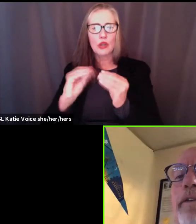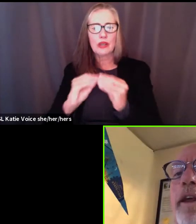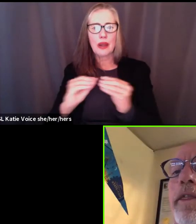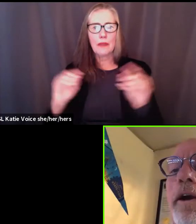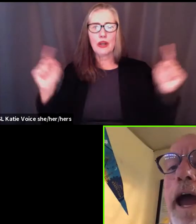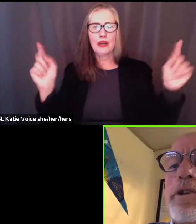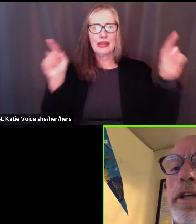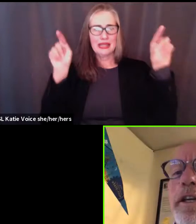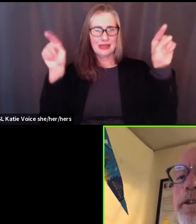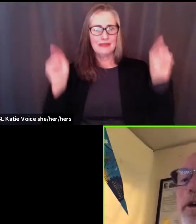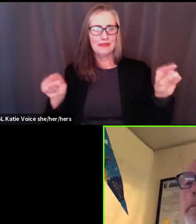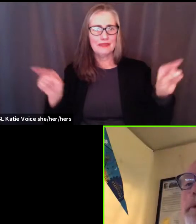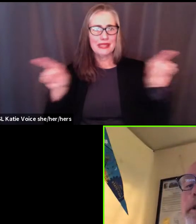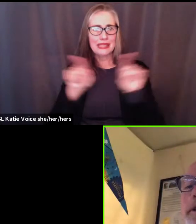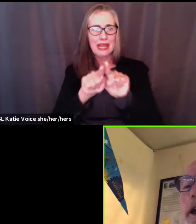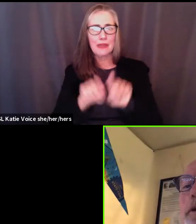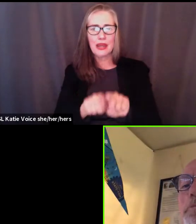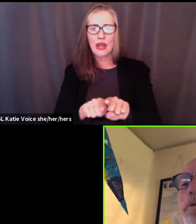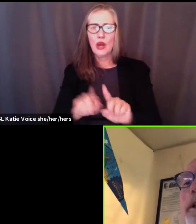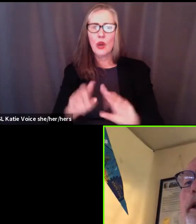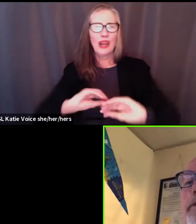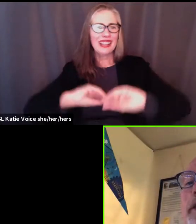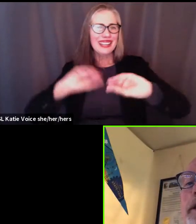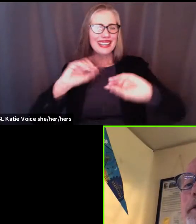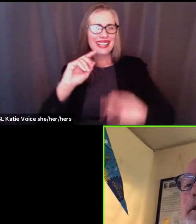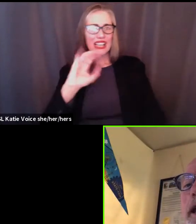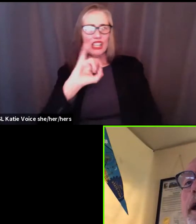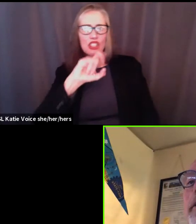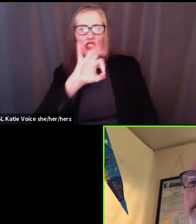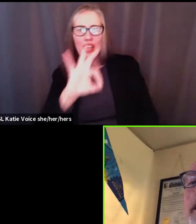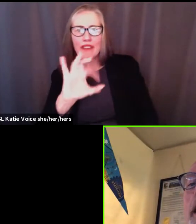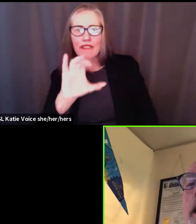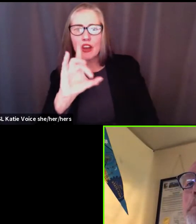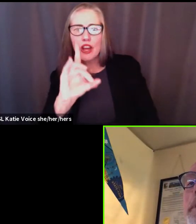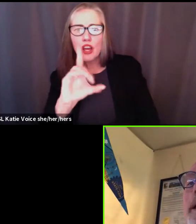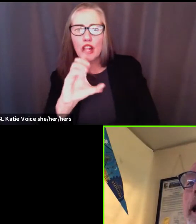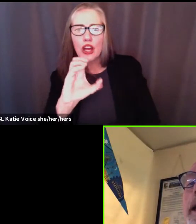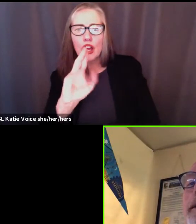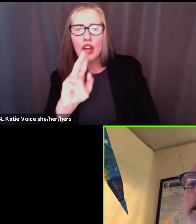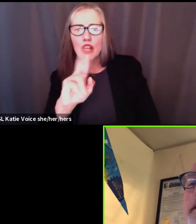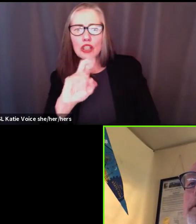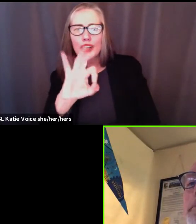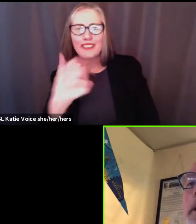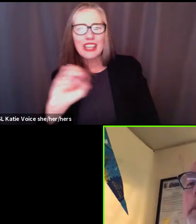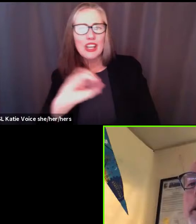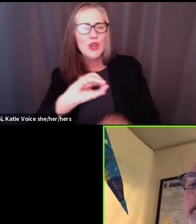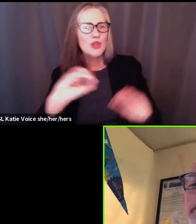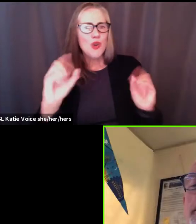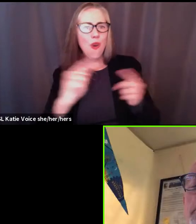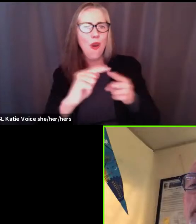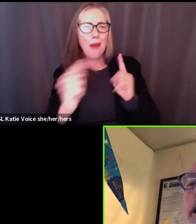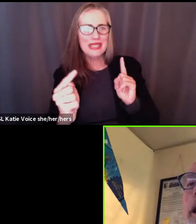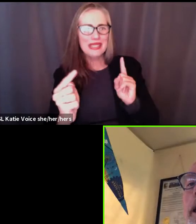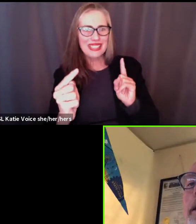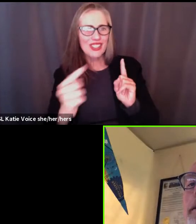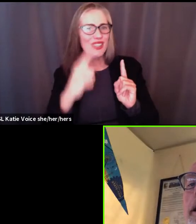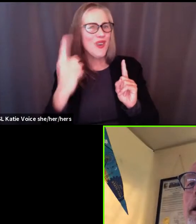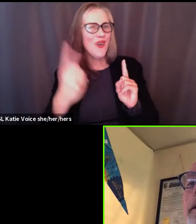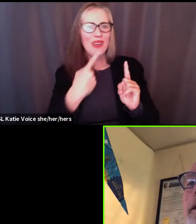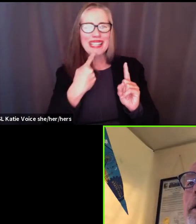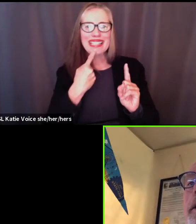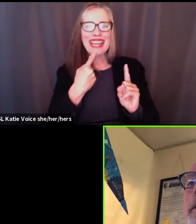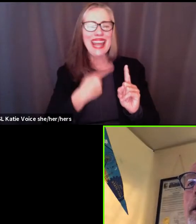Well, given that there actually is no opposition, I really have nothing to say other than I'm glad to be a part of this committee,